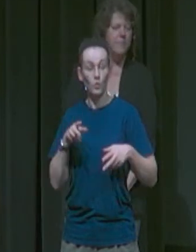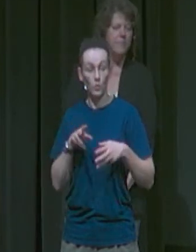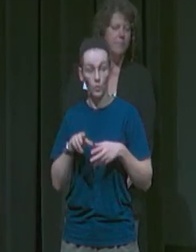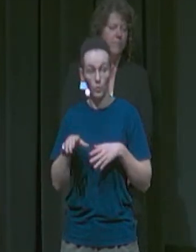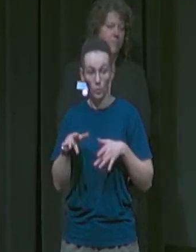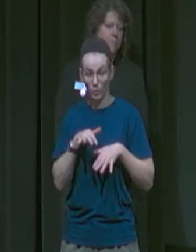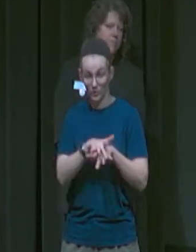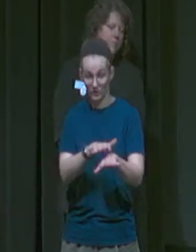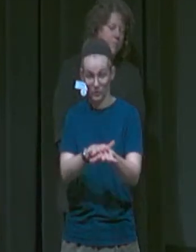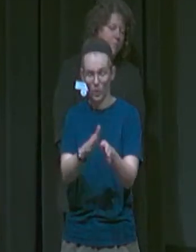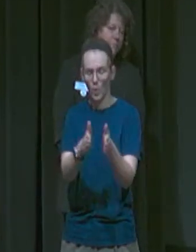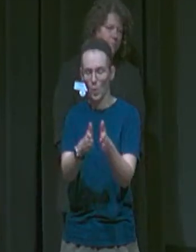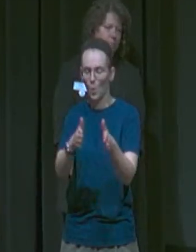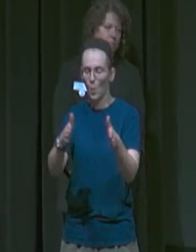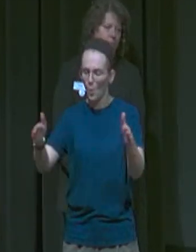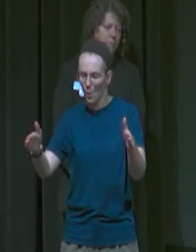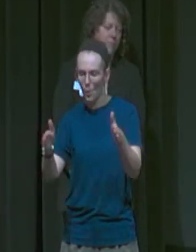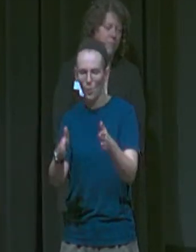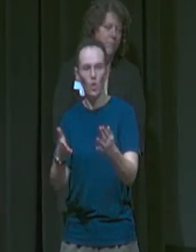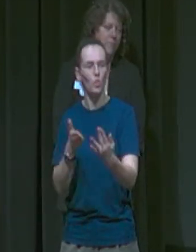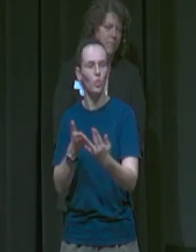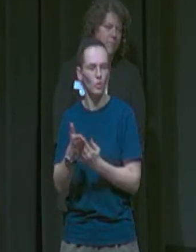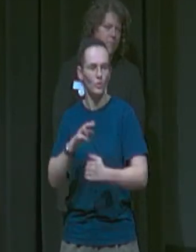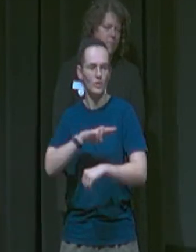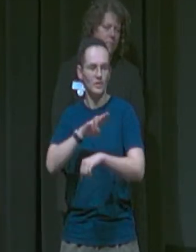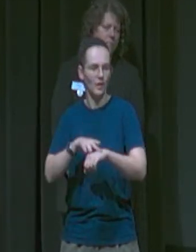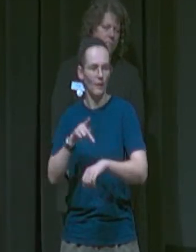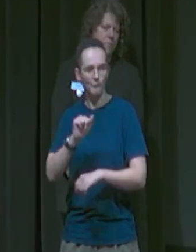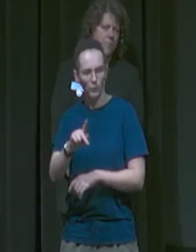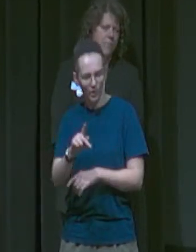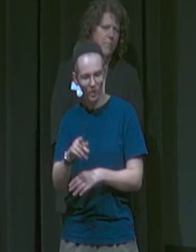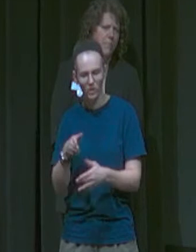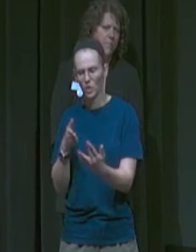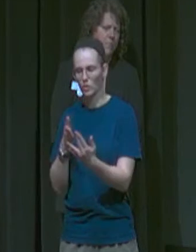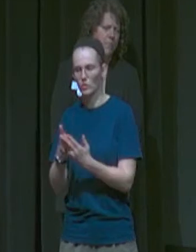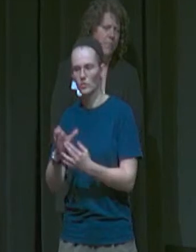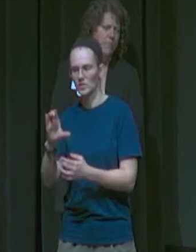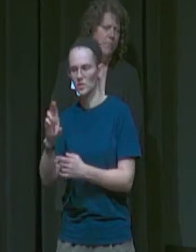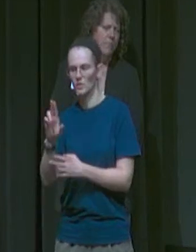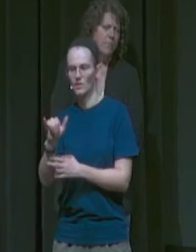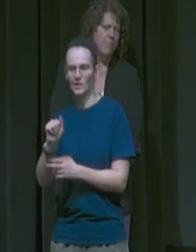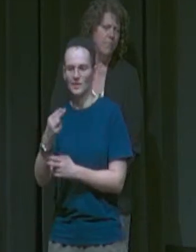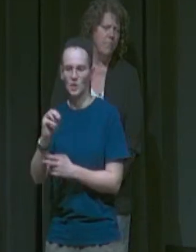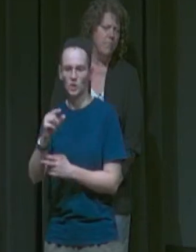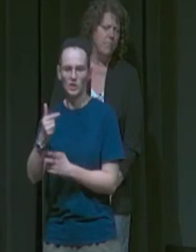river going through the national park and going through the Cuyahoga Valley,